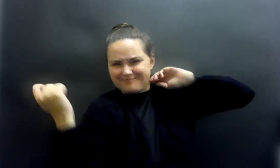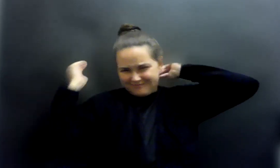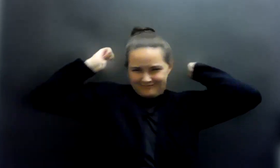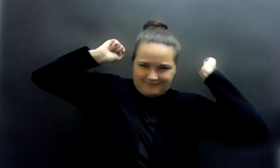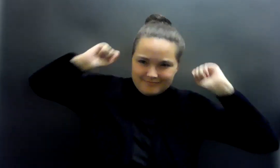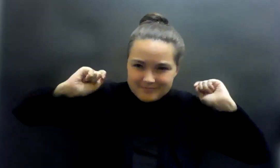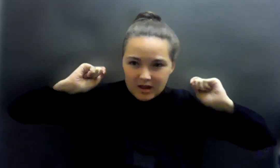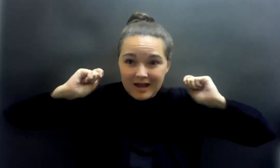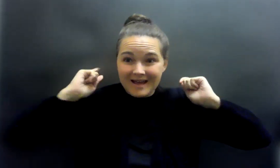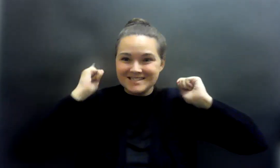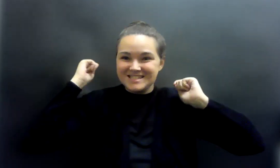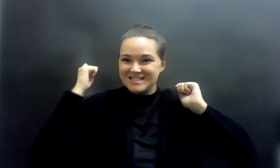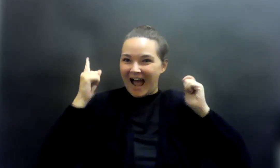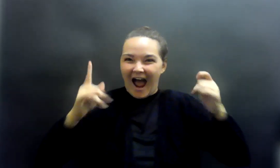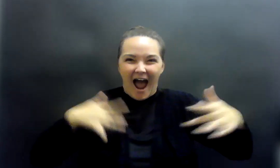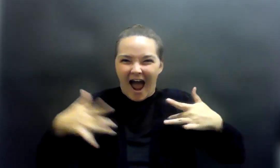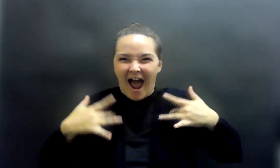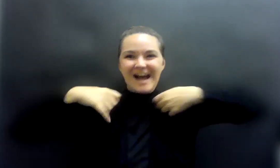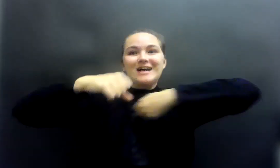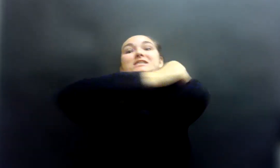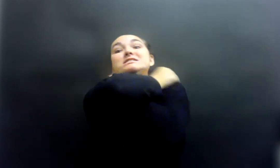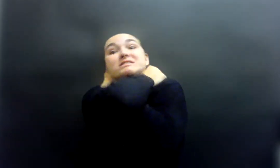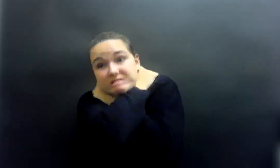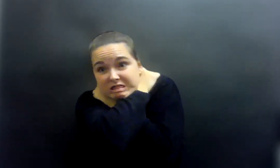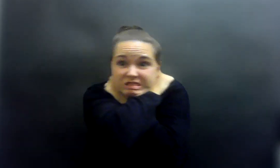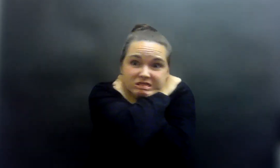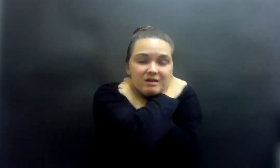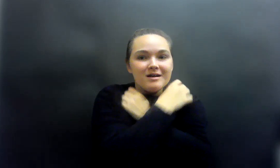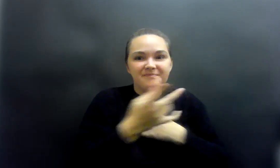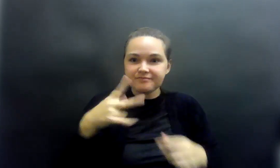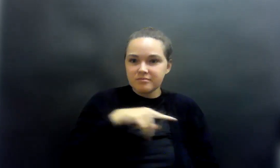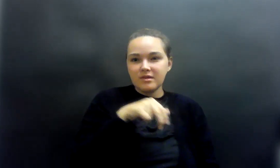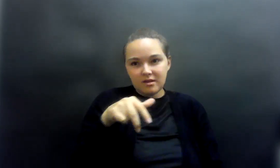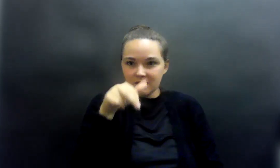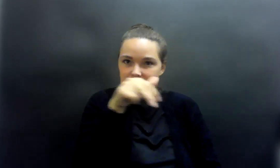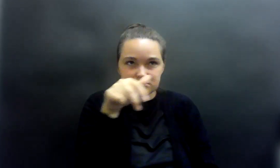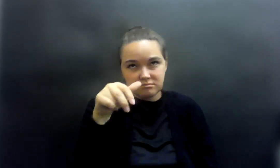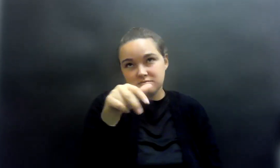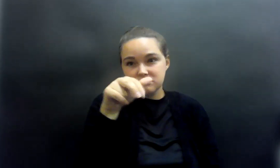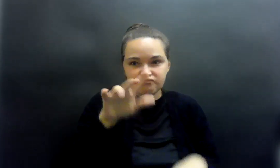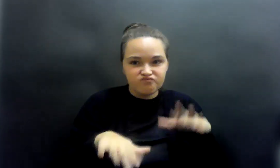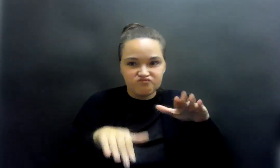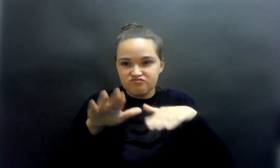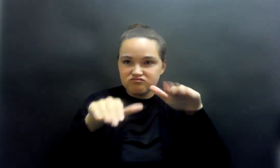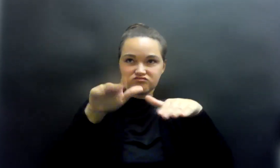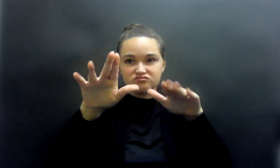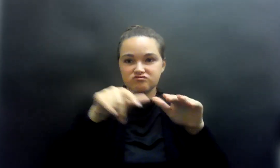She squealed and held tightly to his neck as he trudged up the steps with her. James emerged in the kitchen where